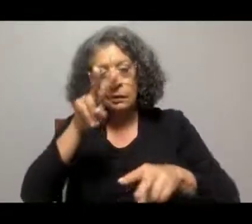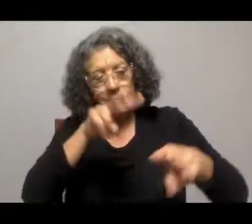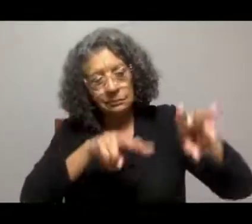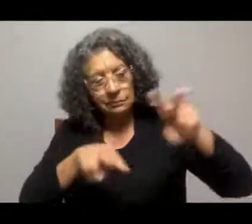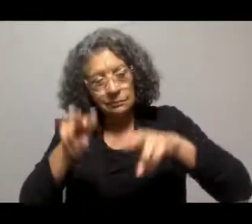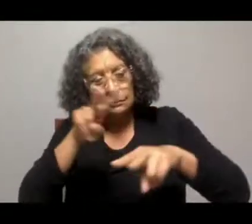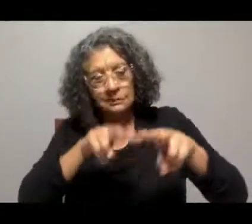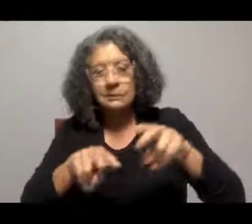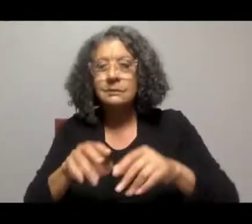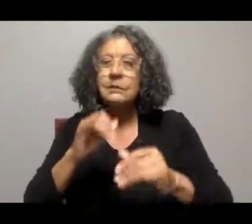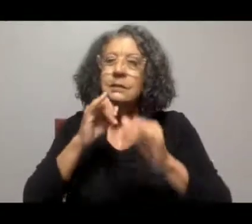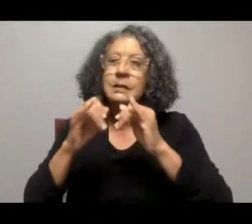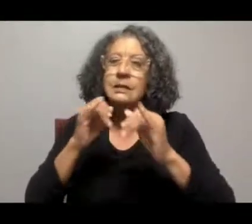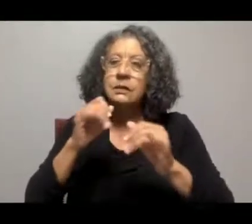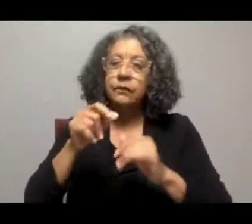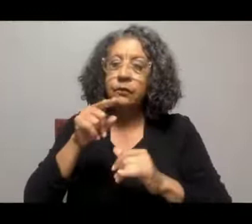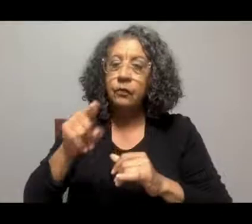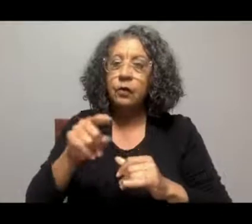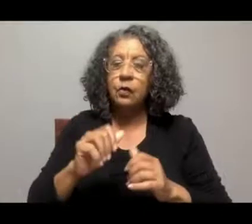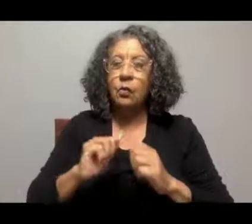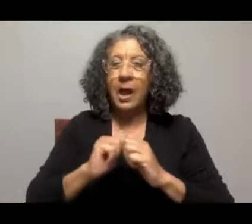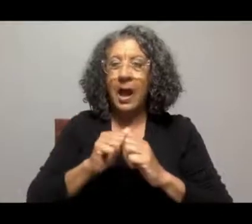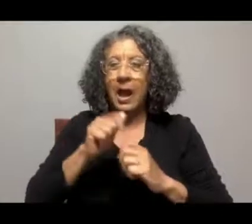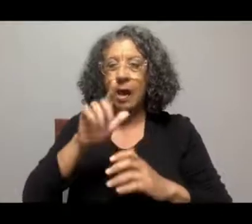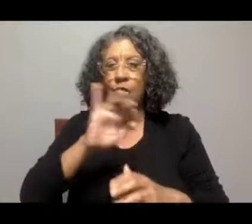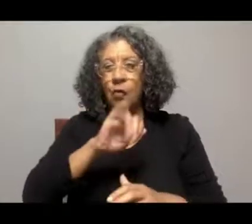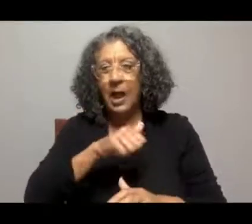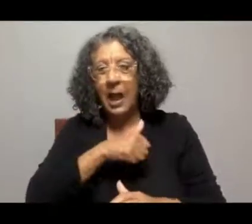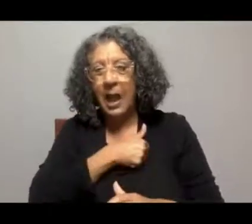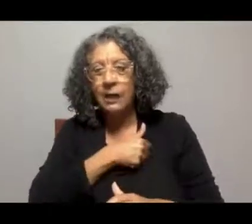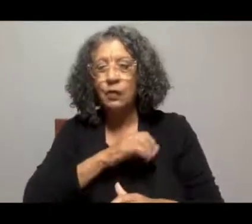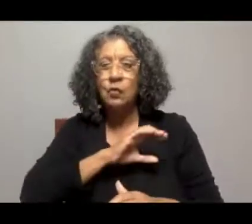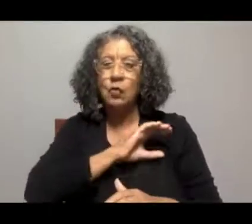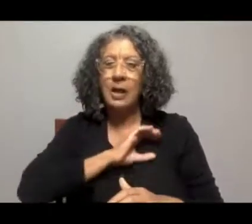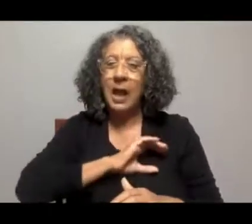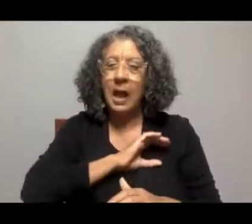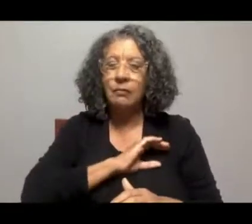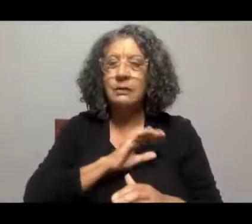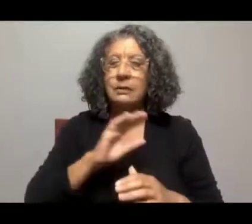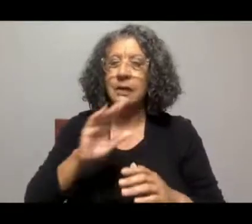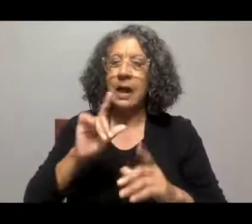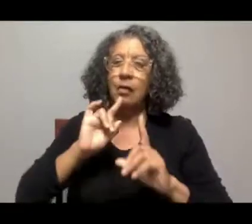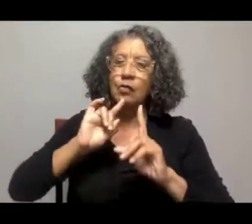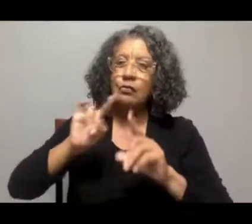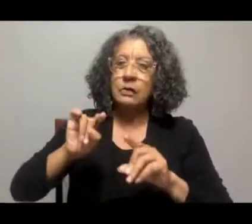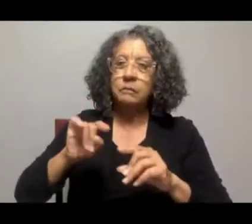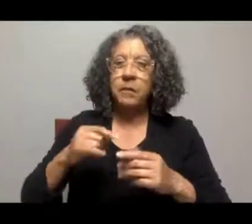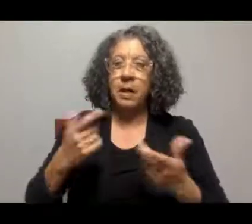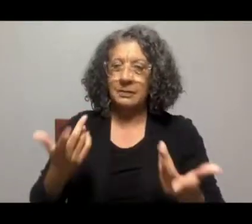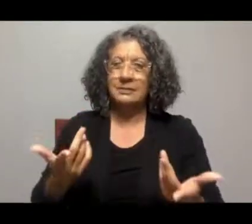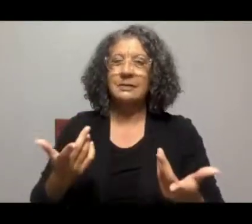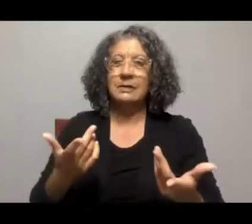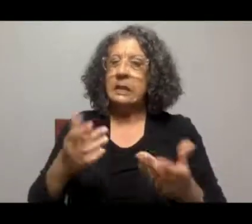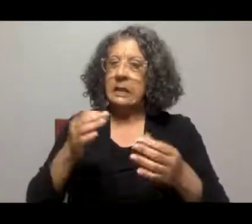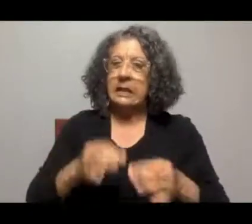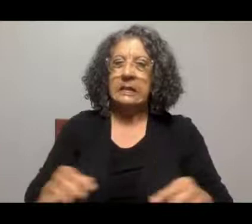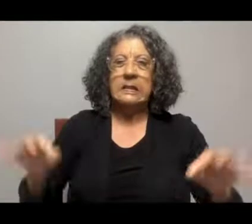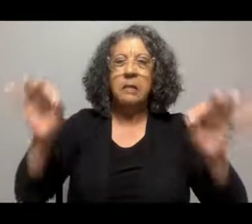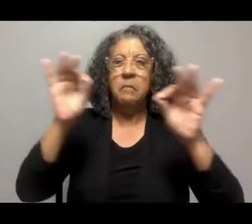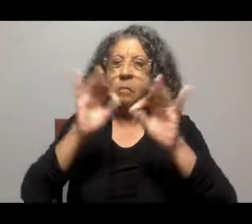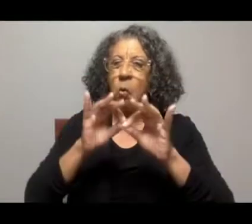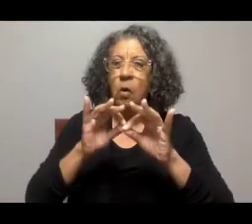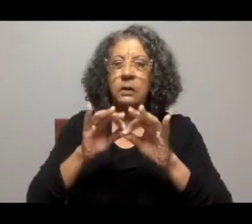the manager interviewing you is observing your character and your